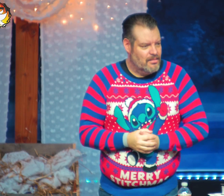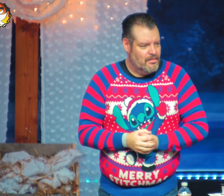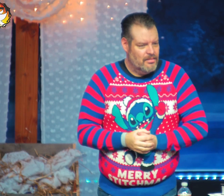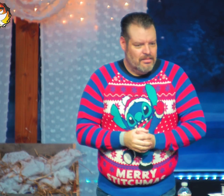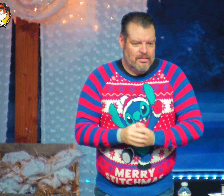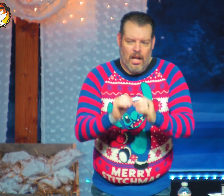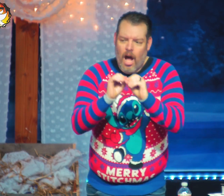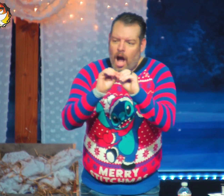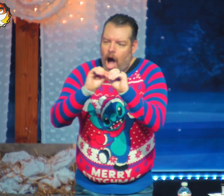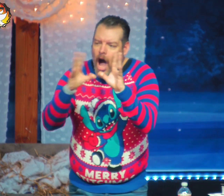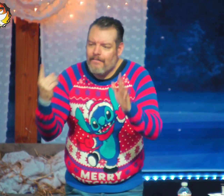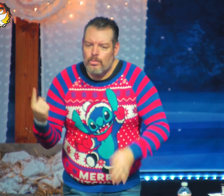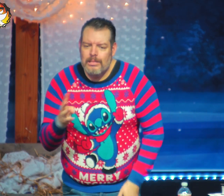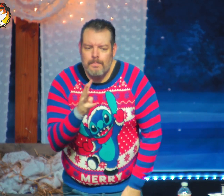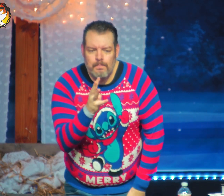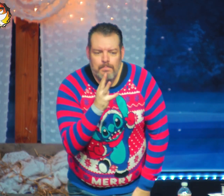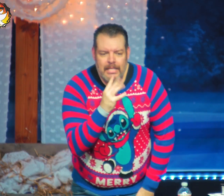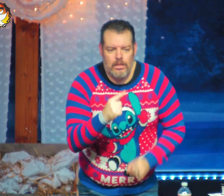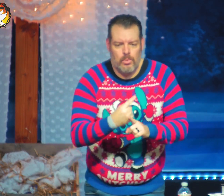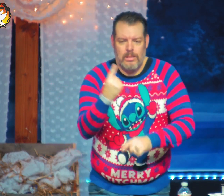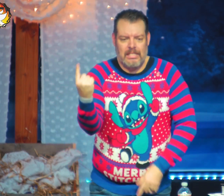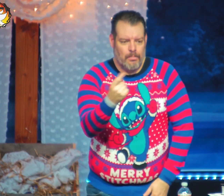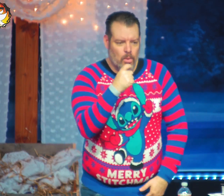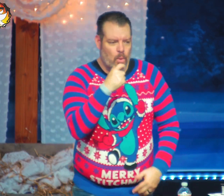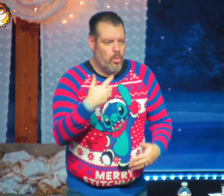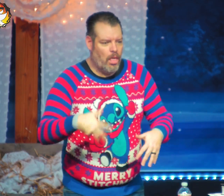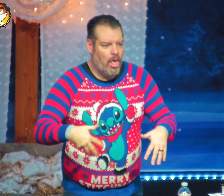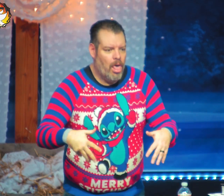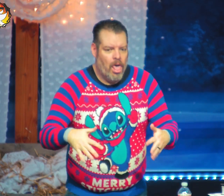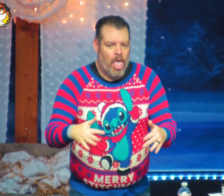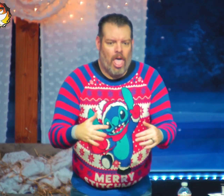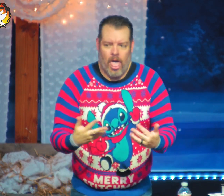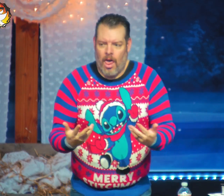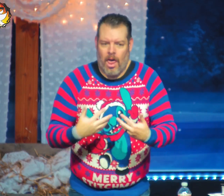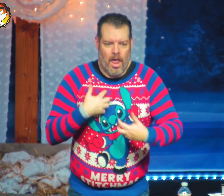have to trust in him and be with him.